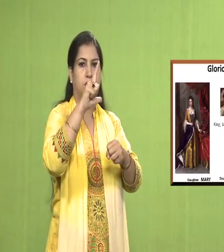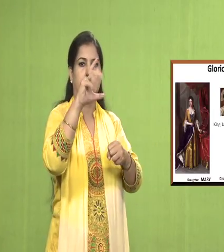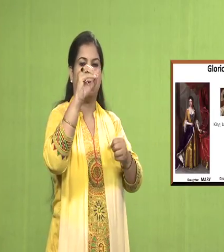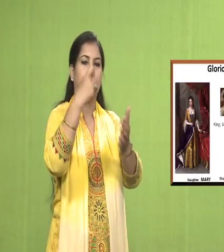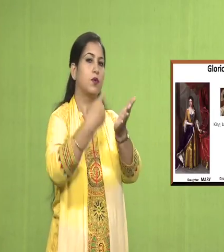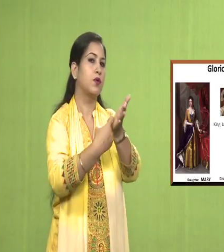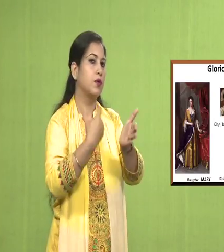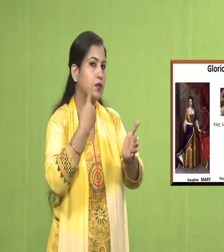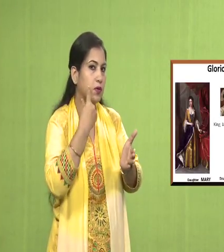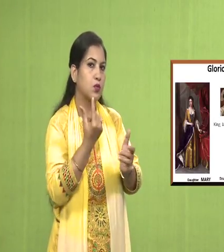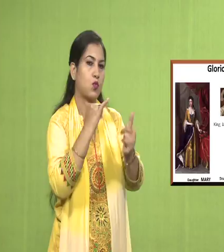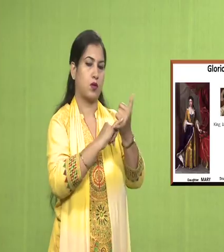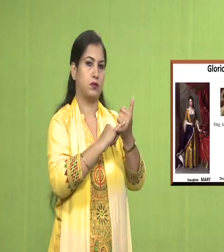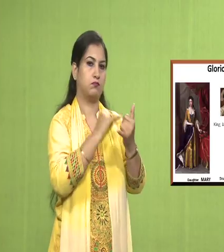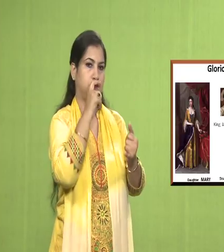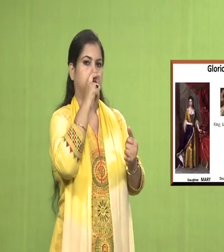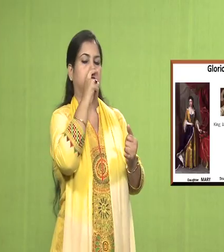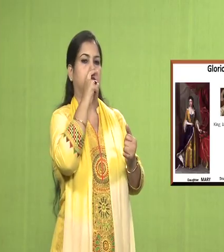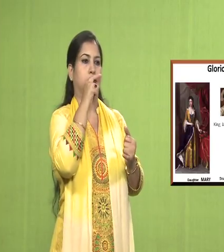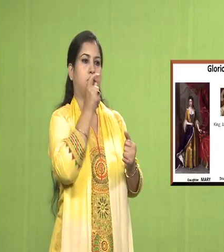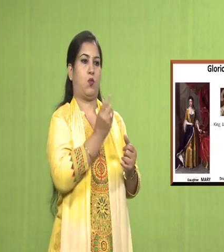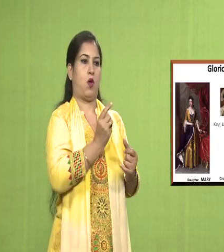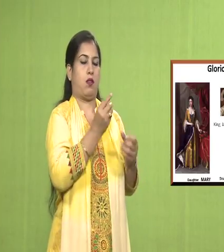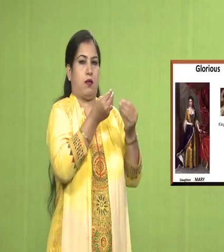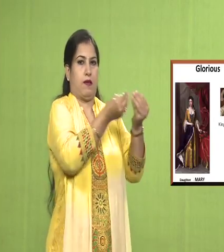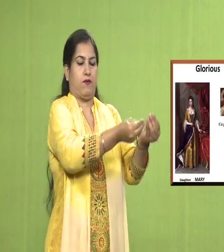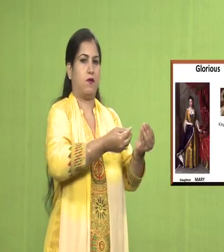The word glorious means